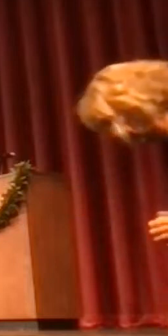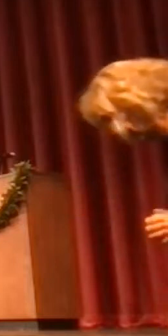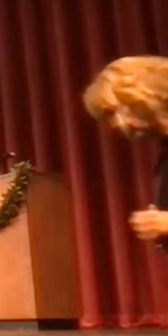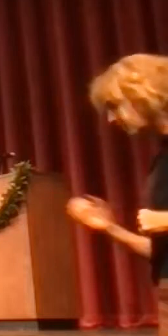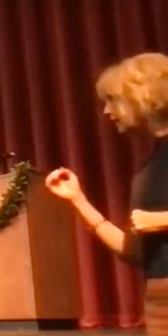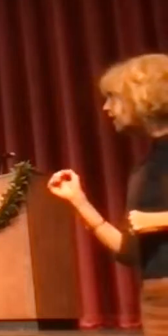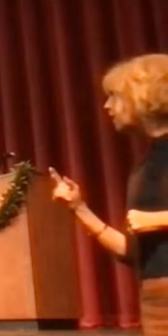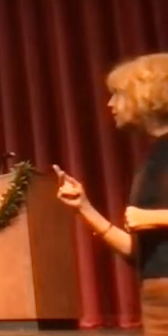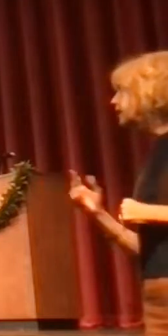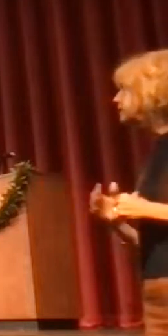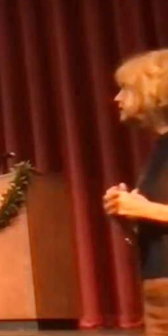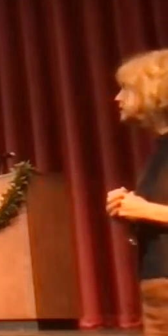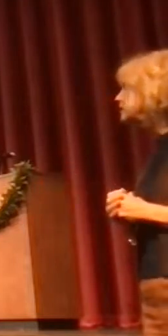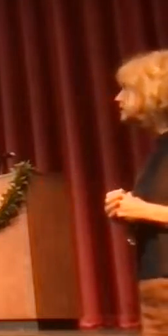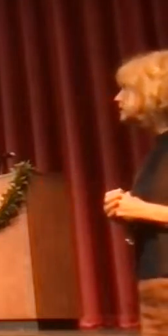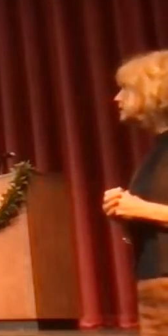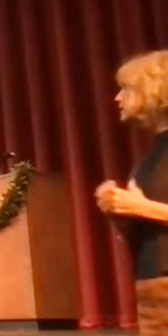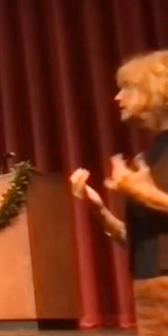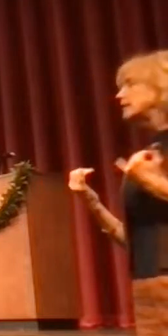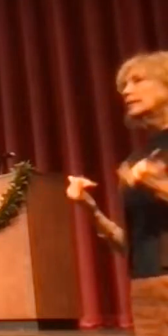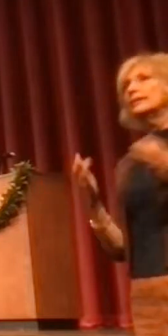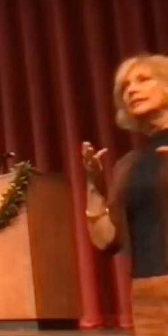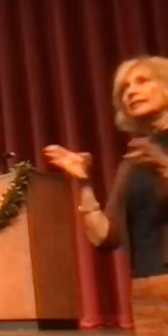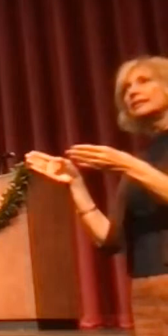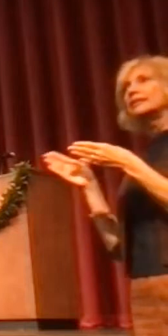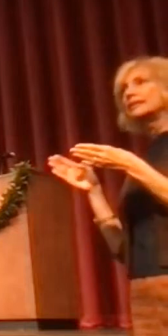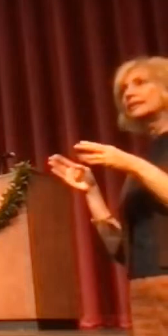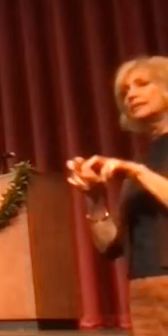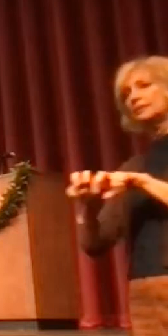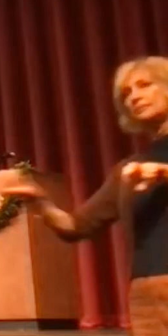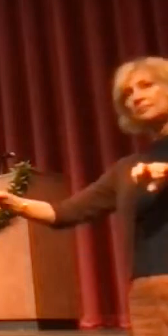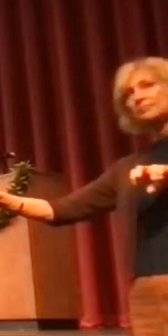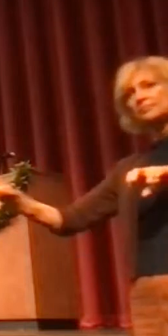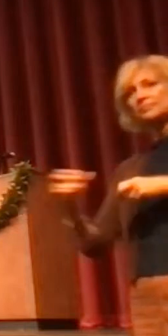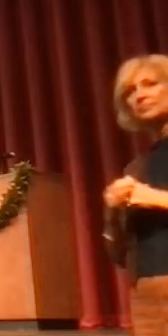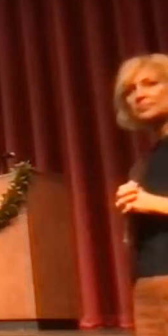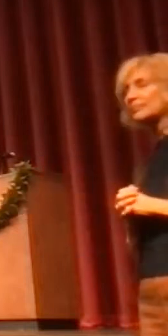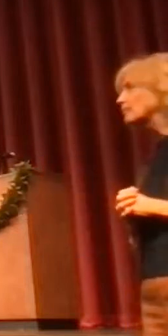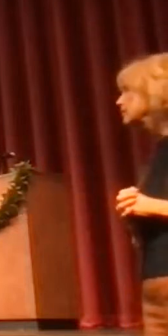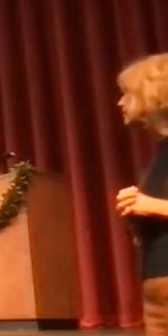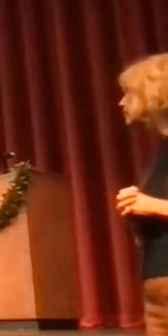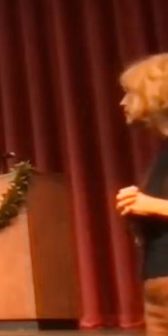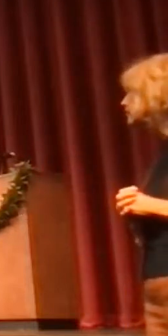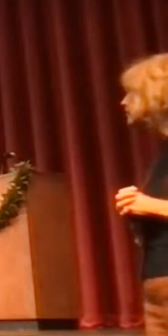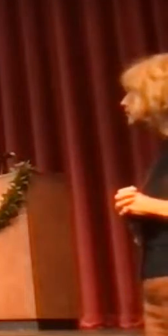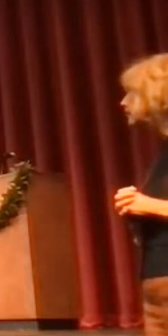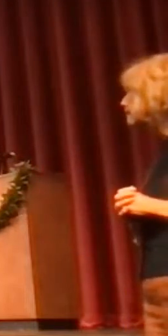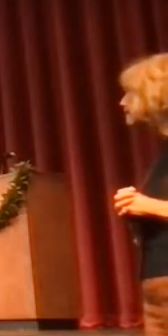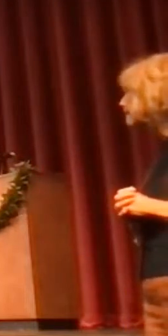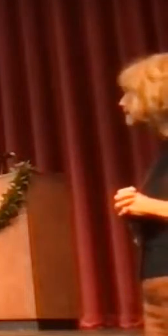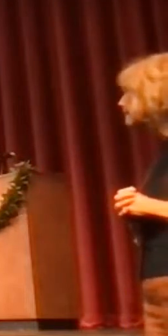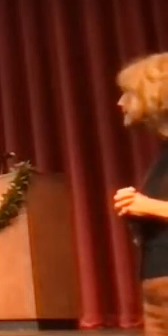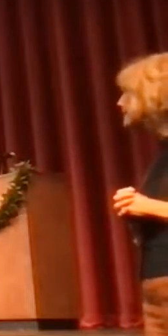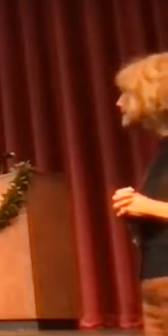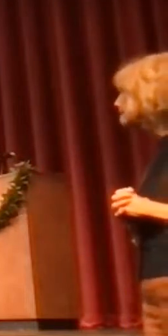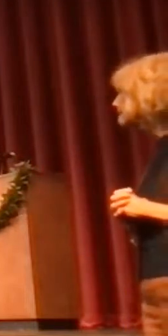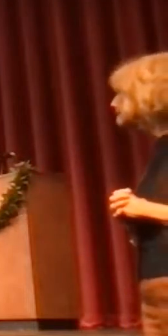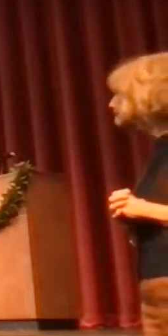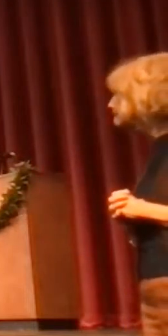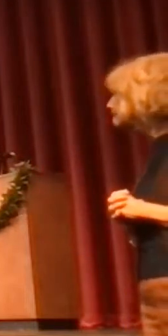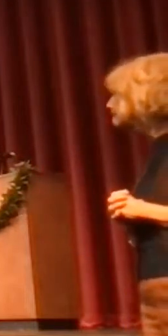Okay, Leilani, we are going to shift into the plenary. Yes. Did you want to share?